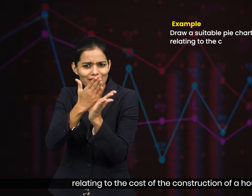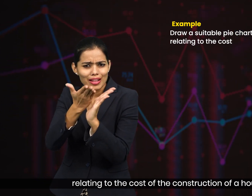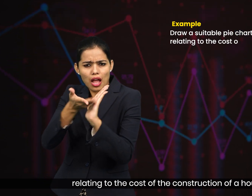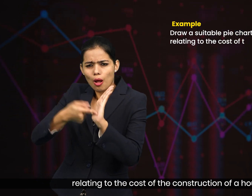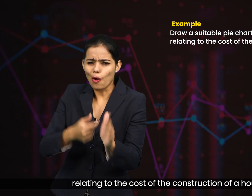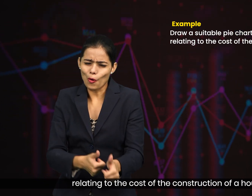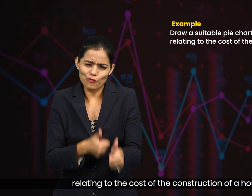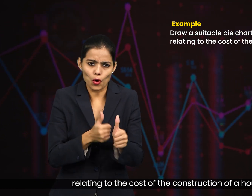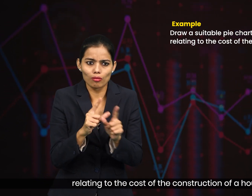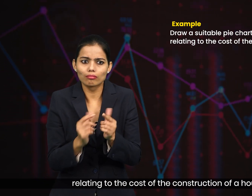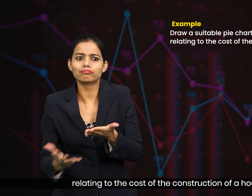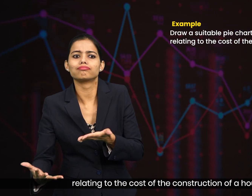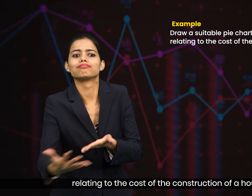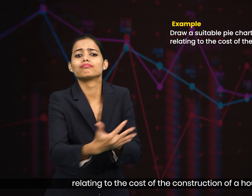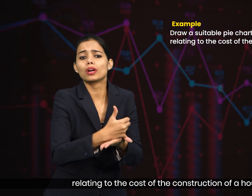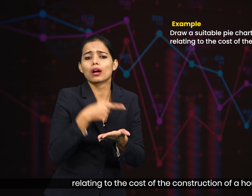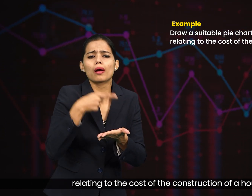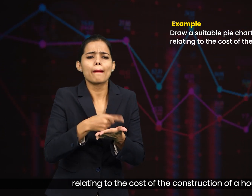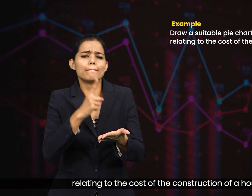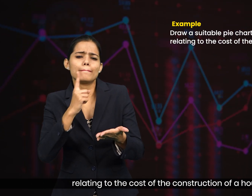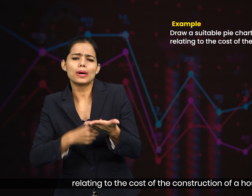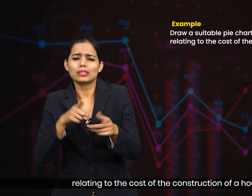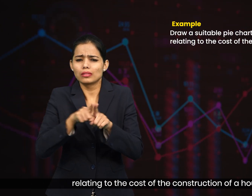to the cost of the construction of a house.